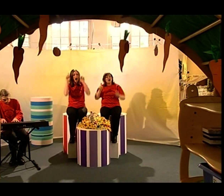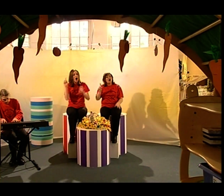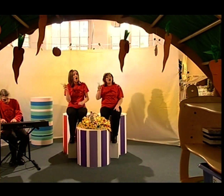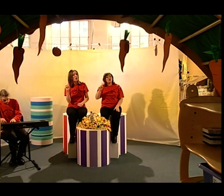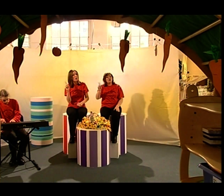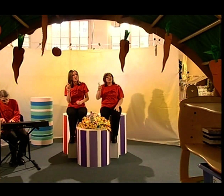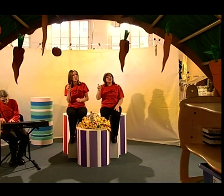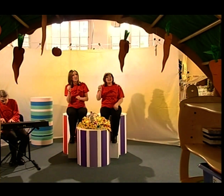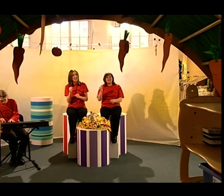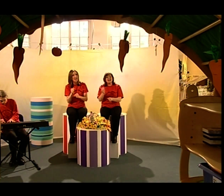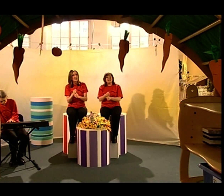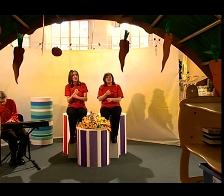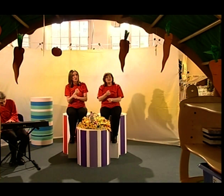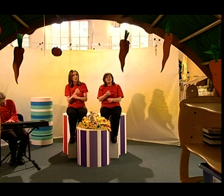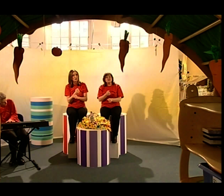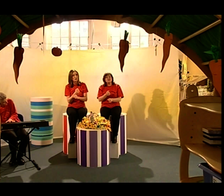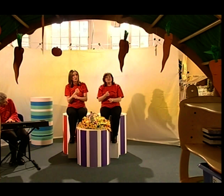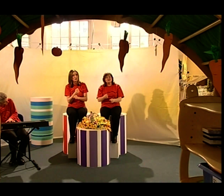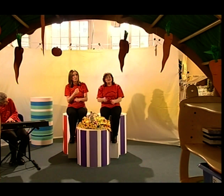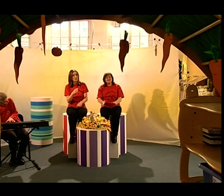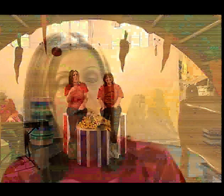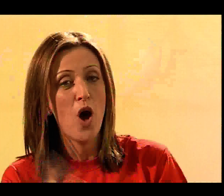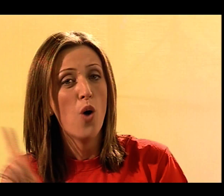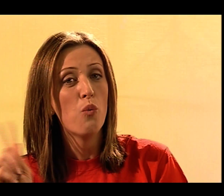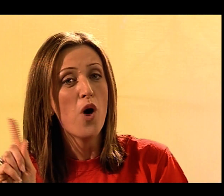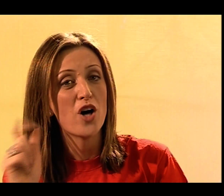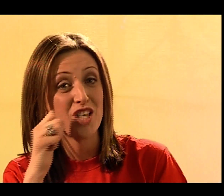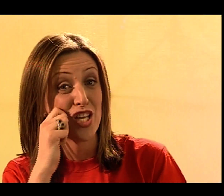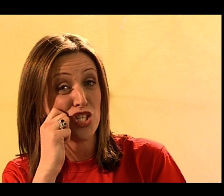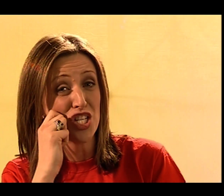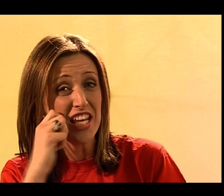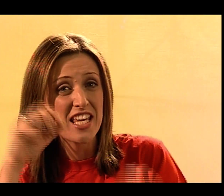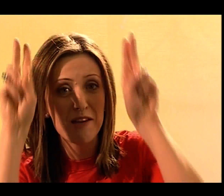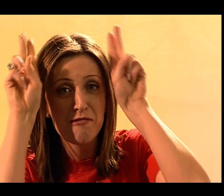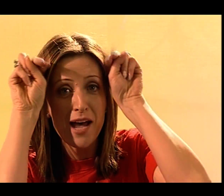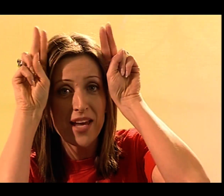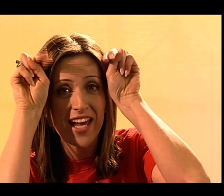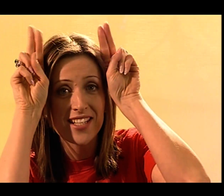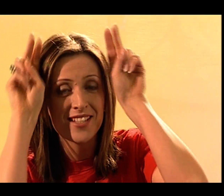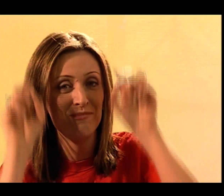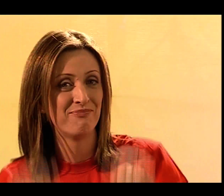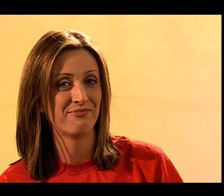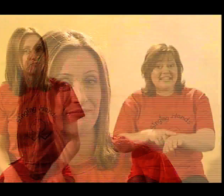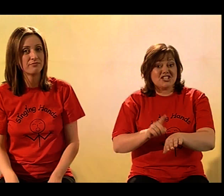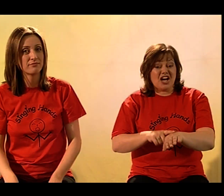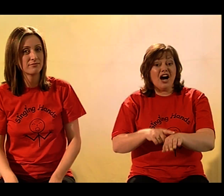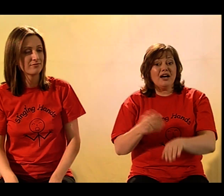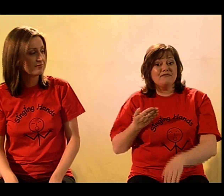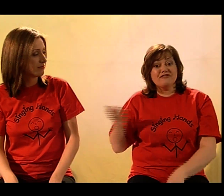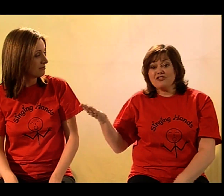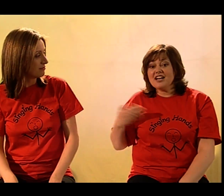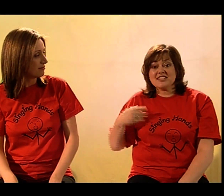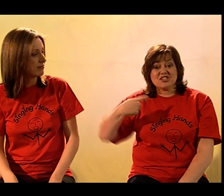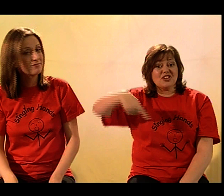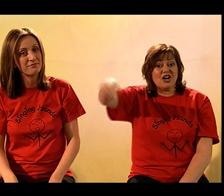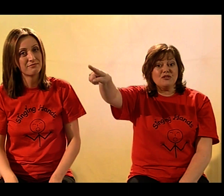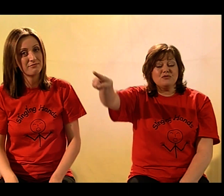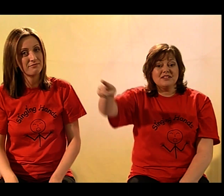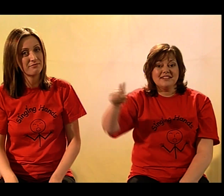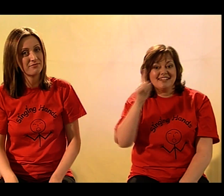Oh, what shall I do? What a cheeky rabbit. It's time for us to go.